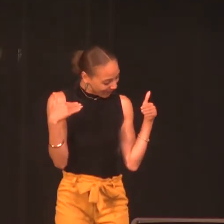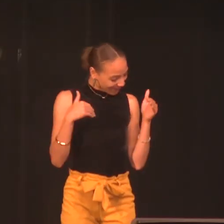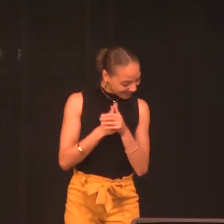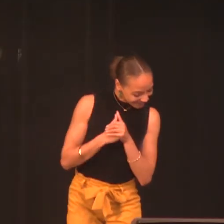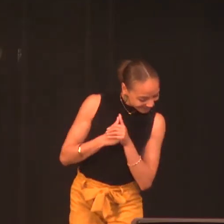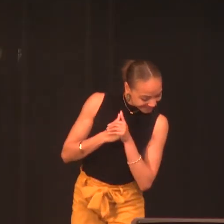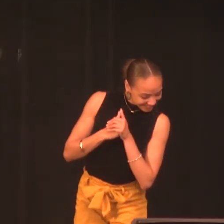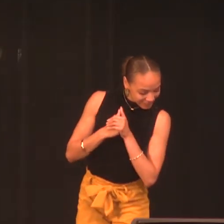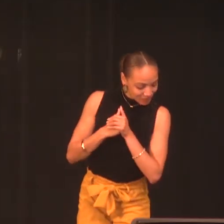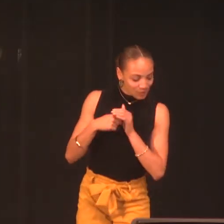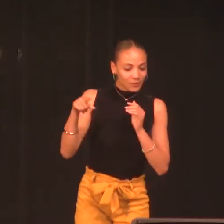your purpose.